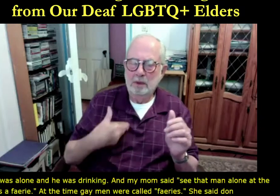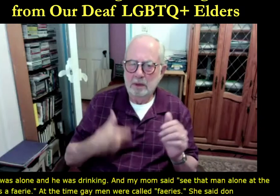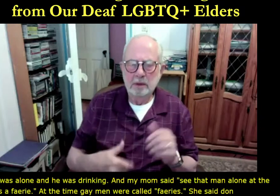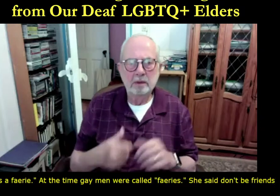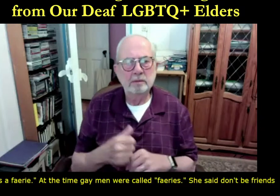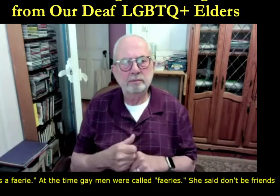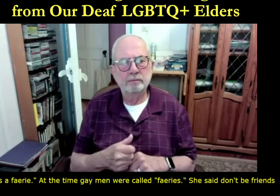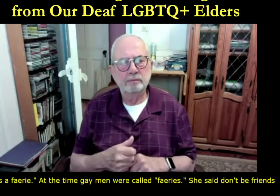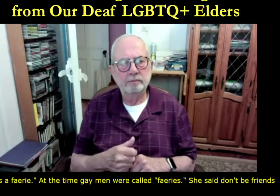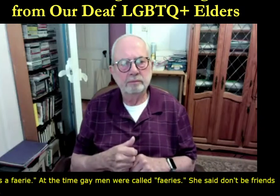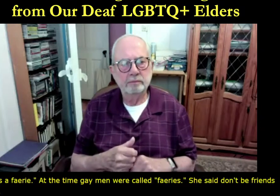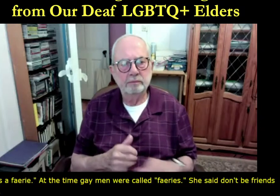had to hide who i was